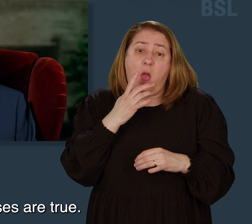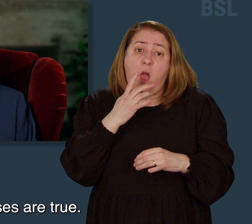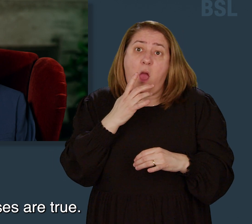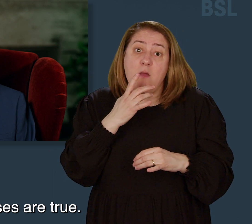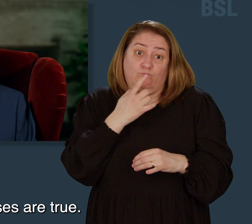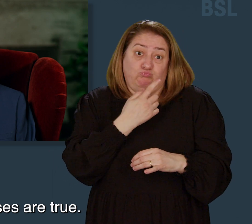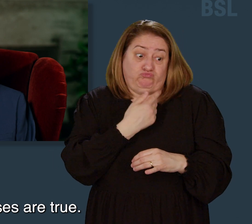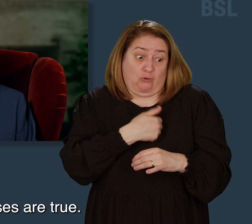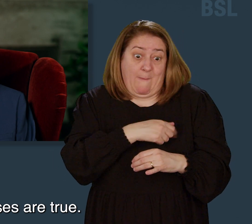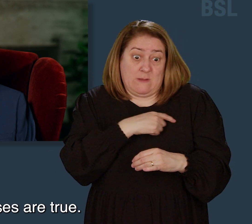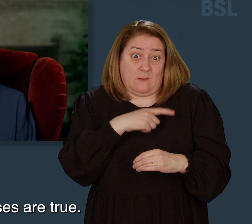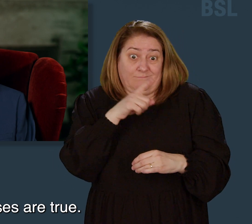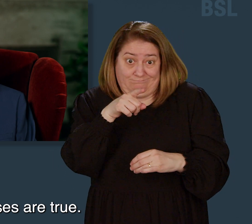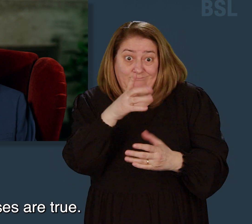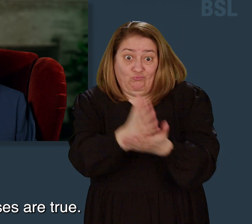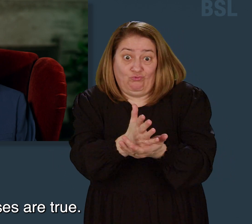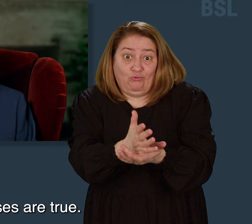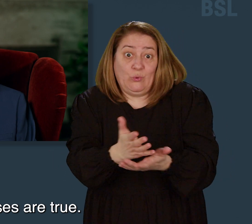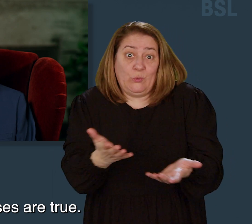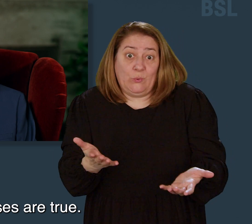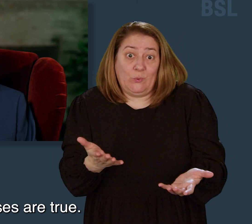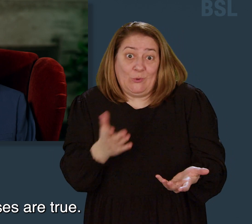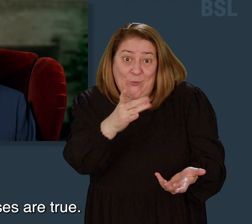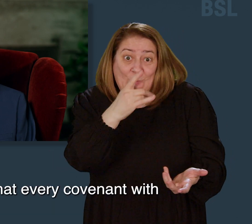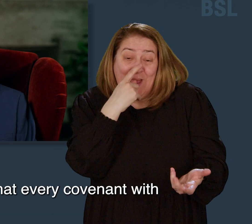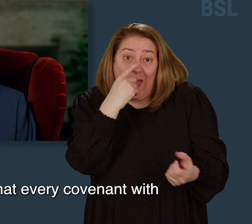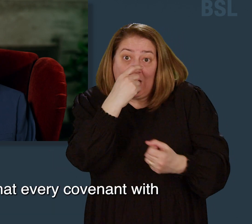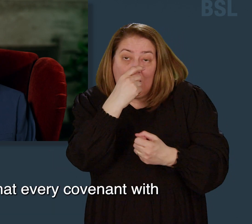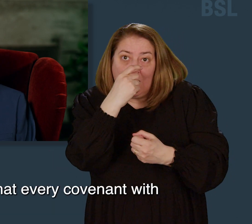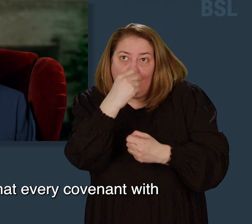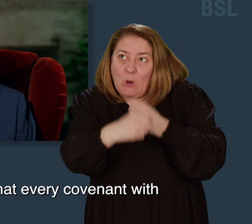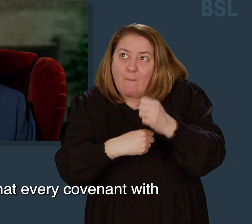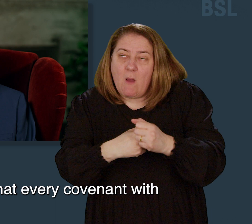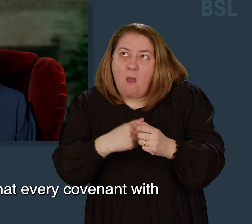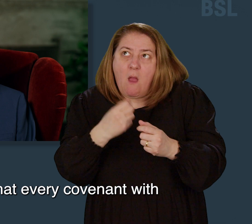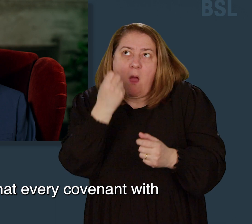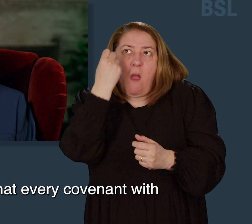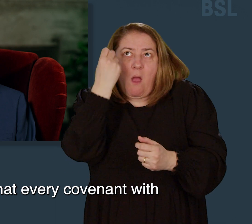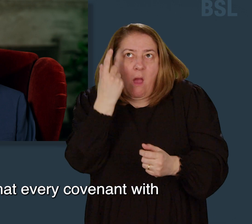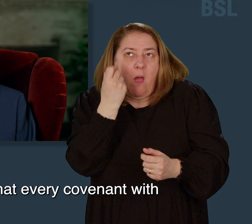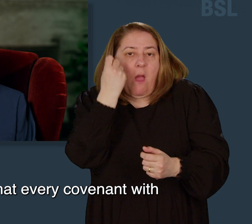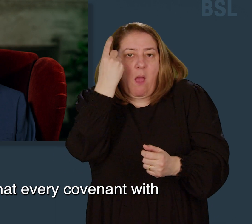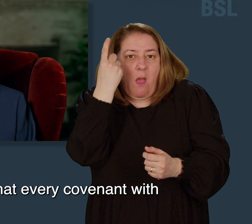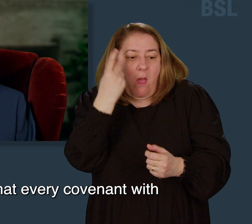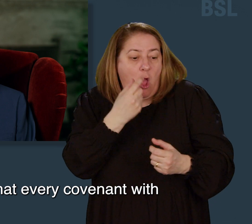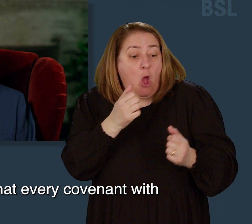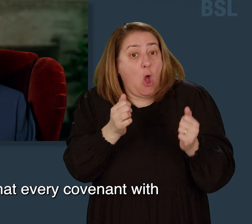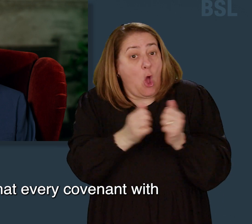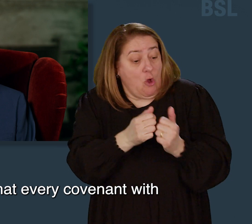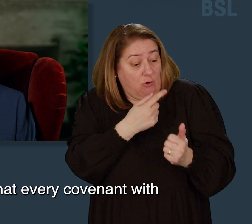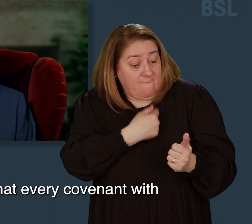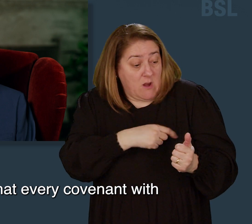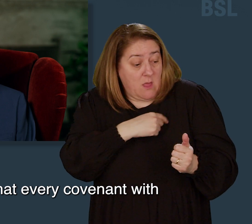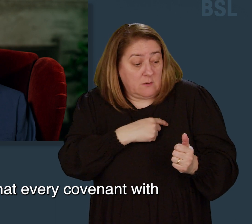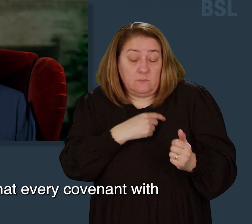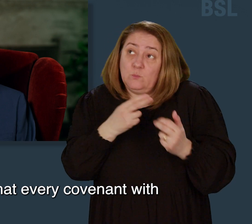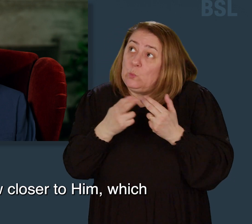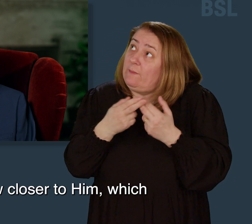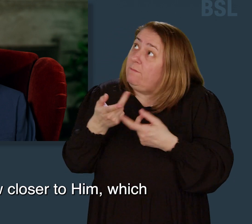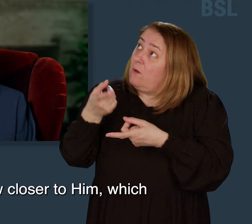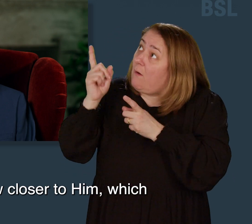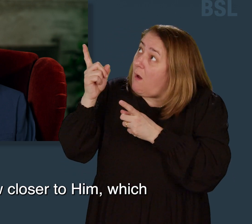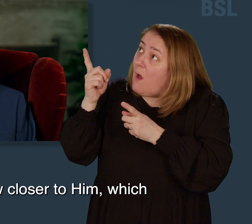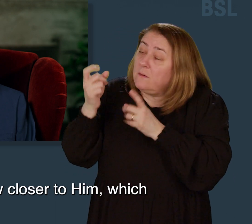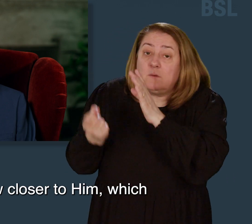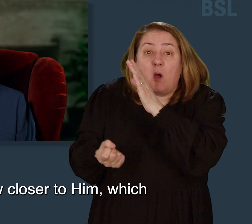the promises are true. You will come to know that every covenant with God is